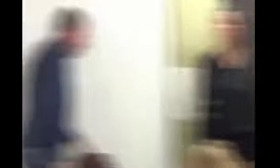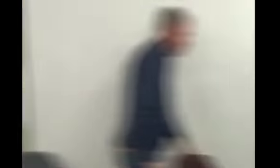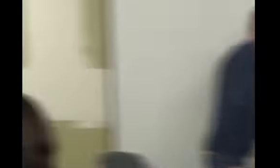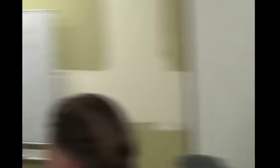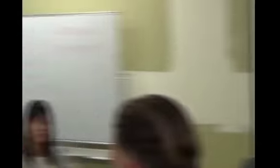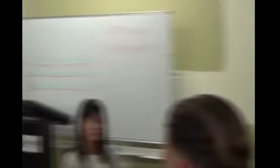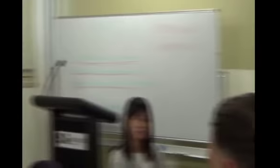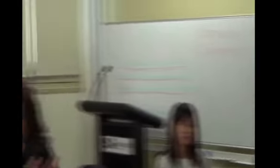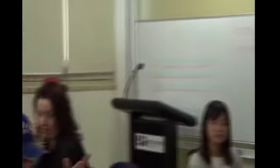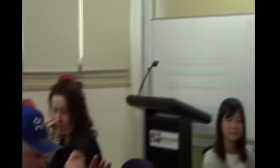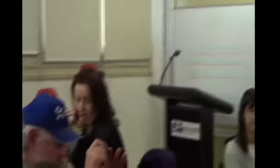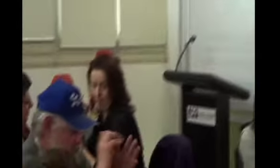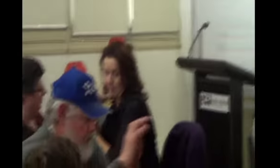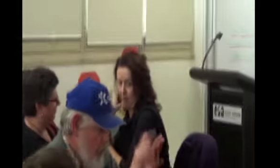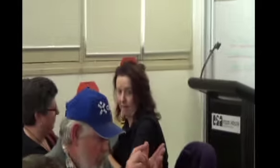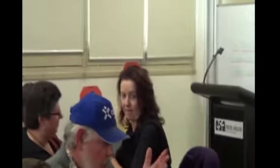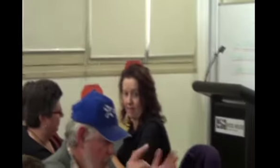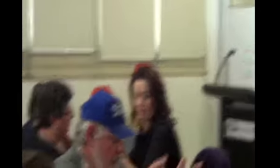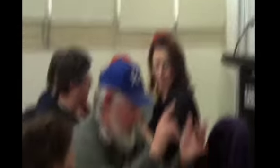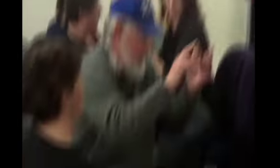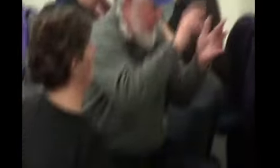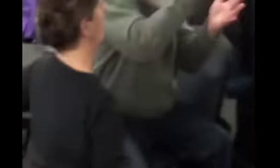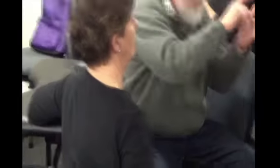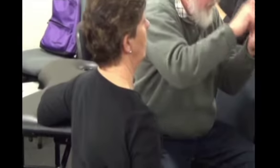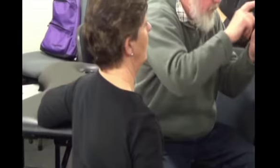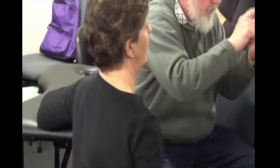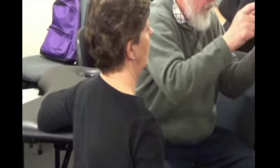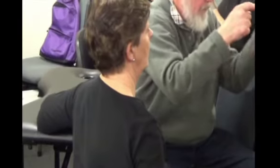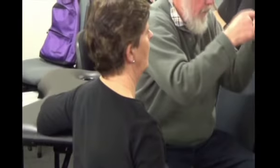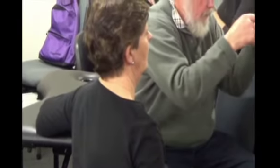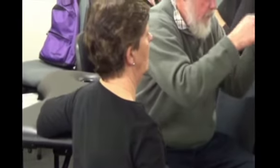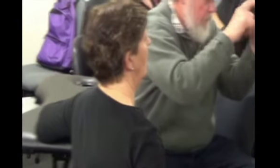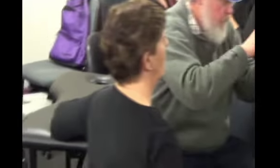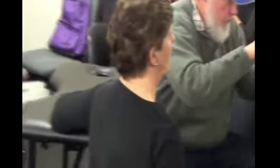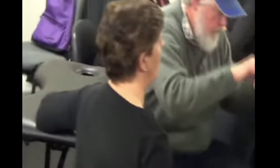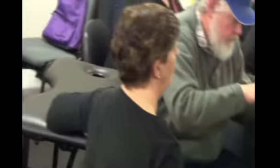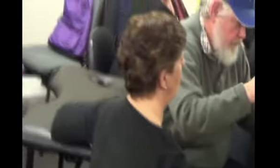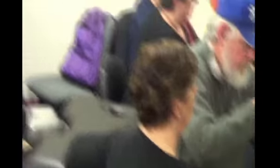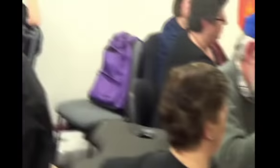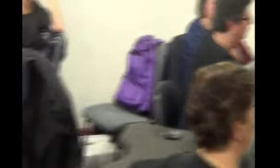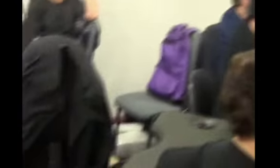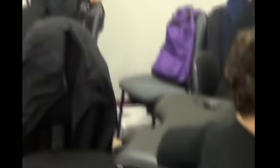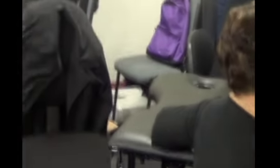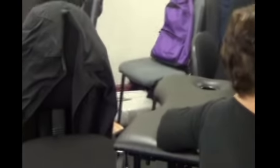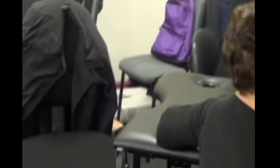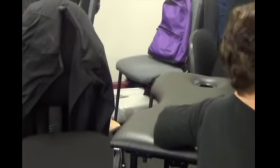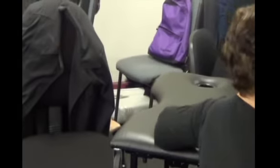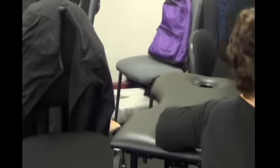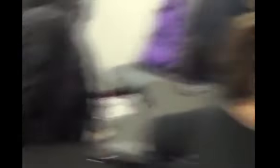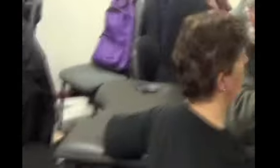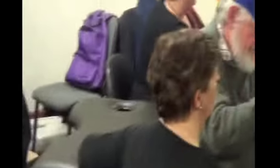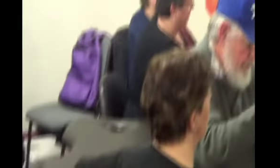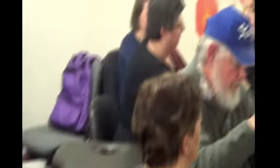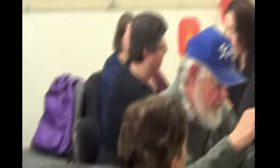And Nobu, in Australia, deaf-blind people have an iPhone, a telephone typewriter,